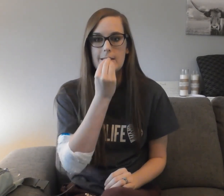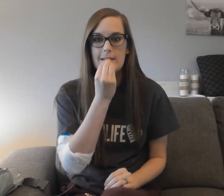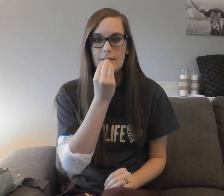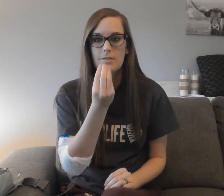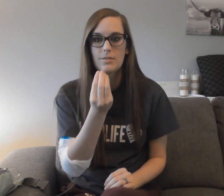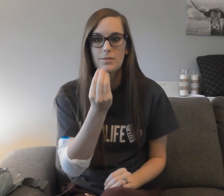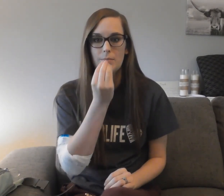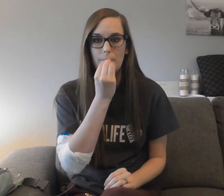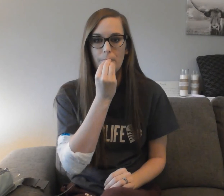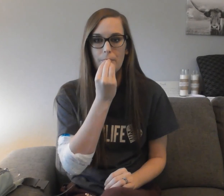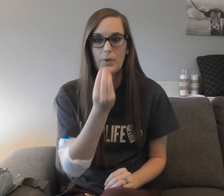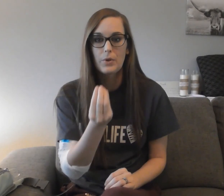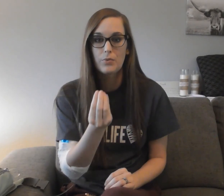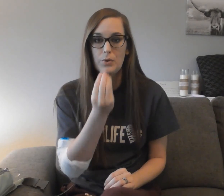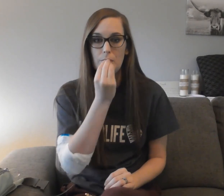eat, or food,